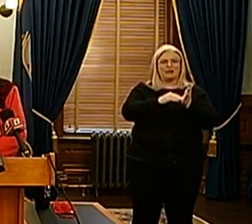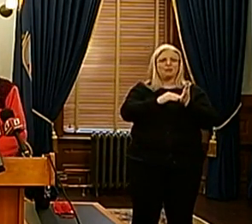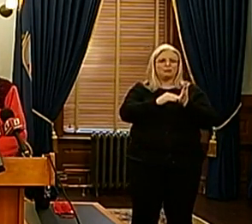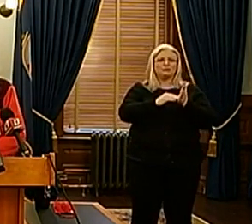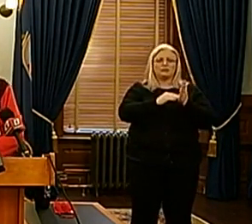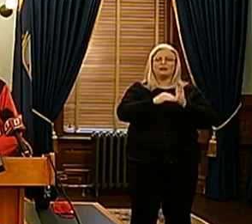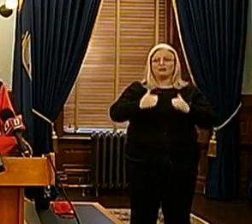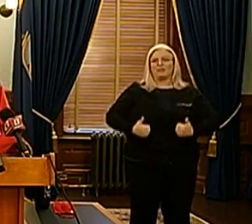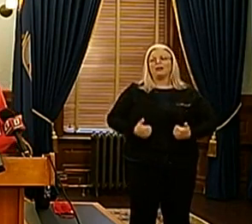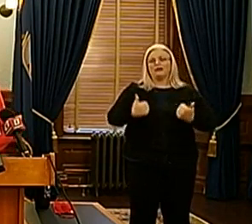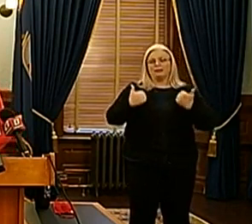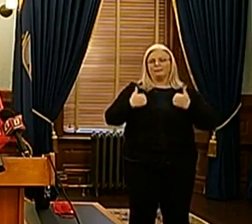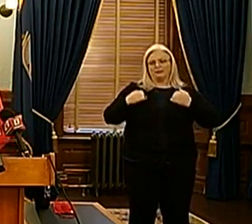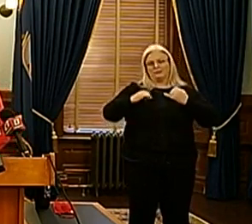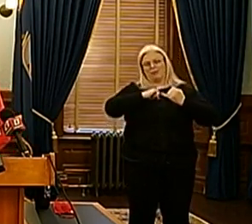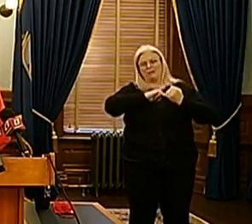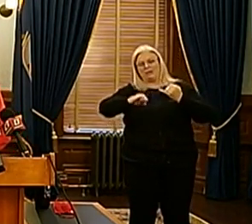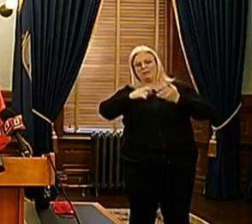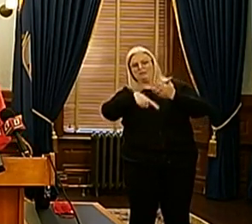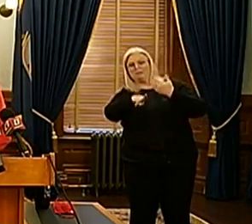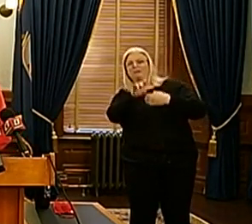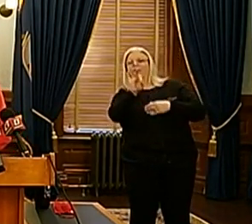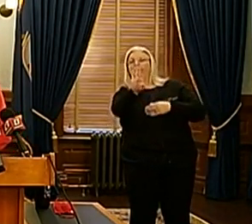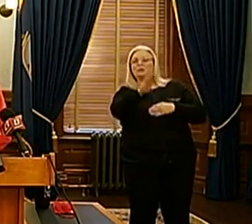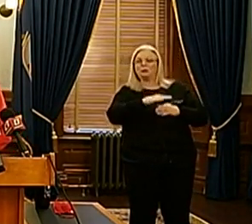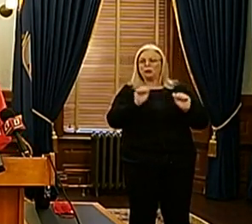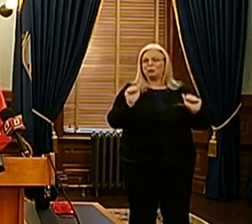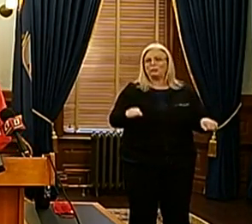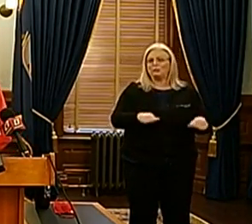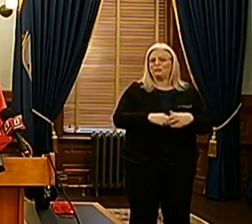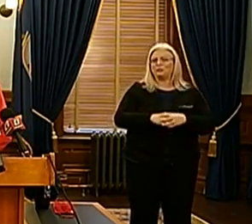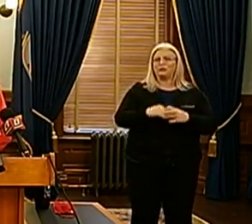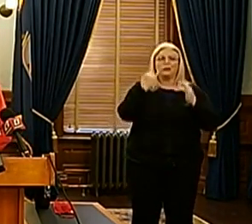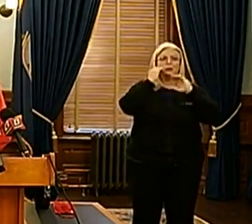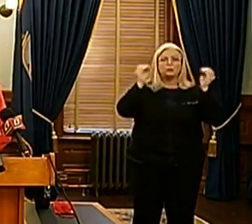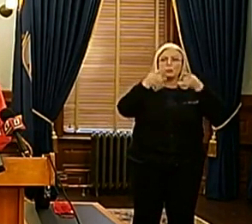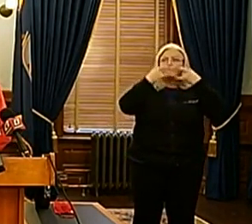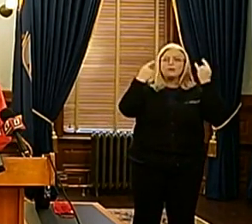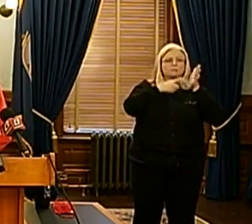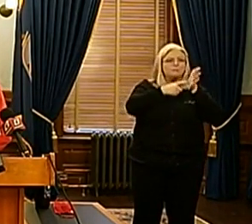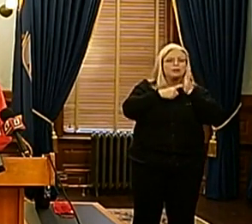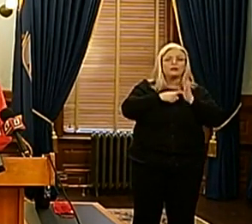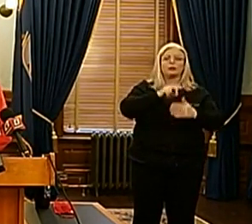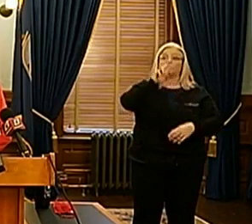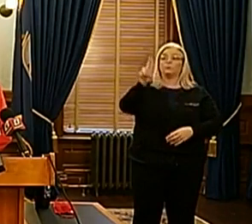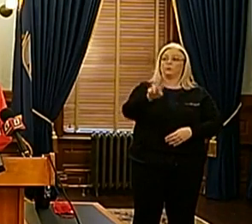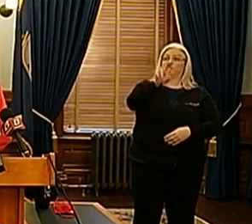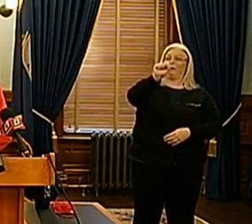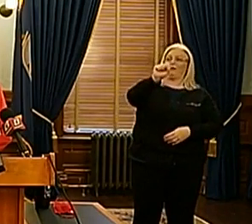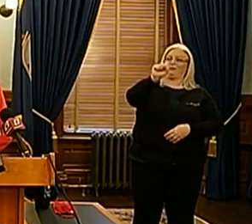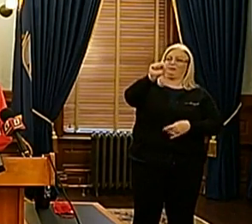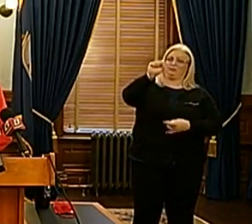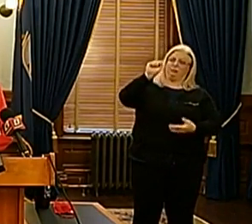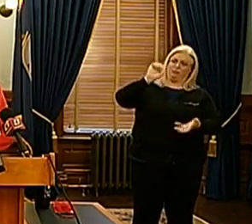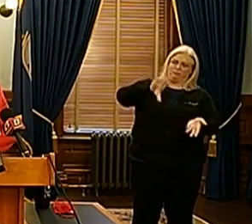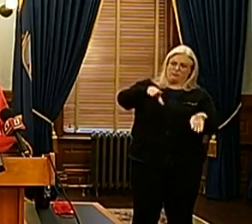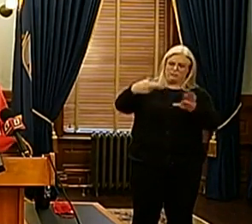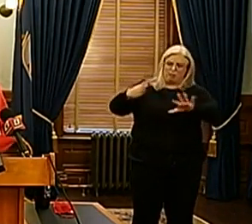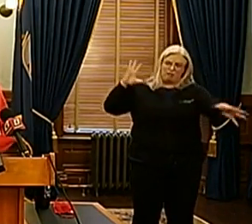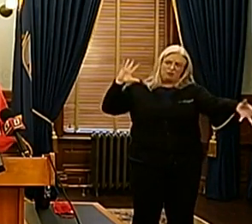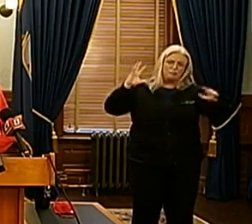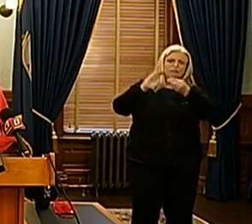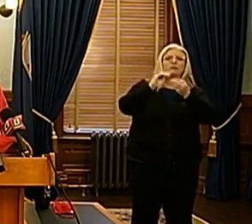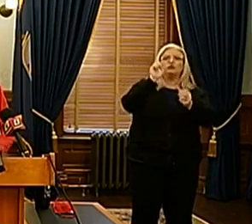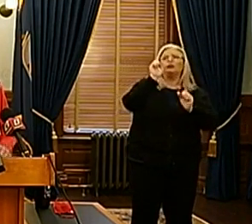130,000 American lives by the end of February. If not, United States death toll could reach